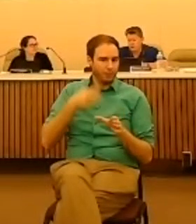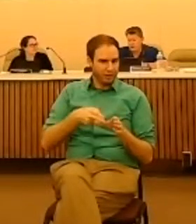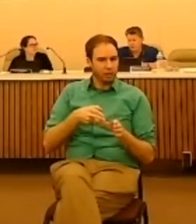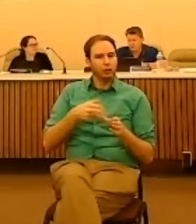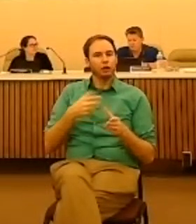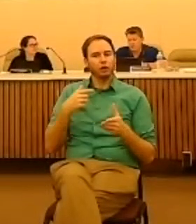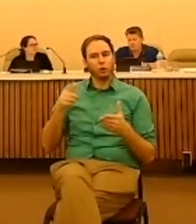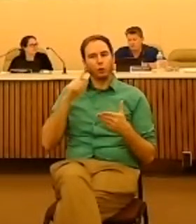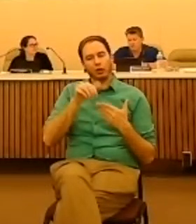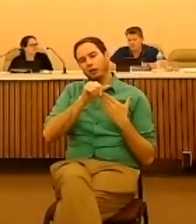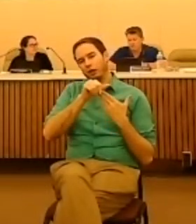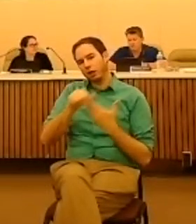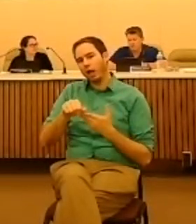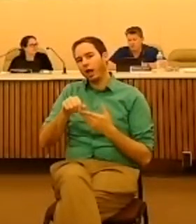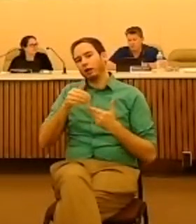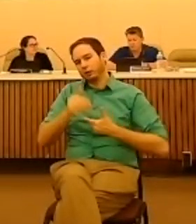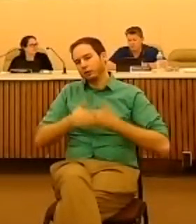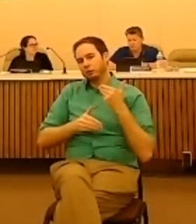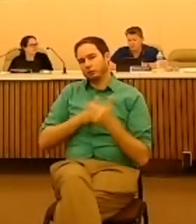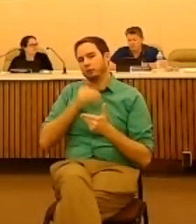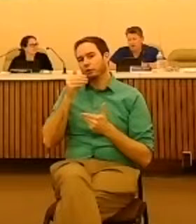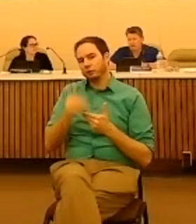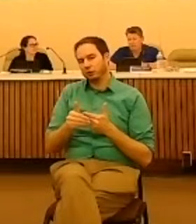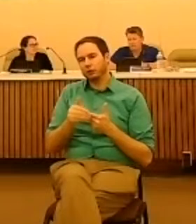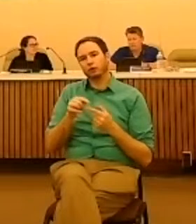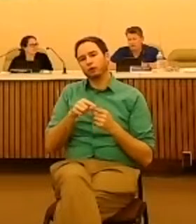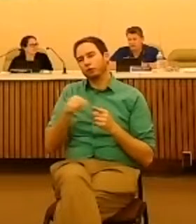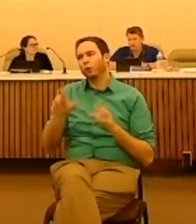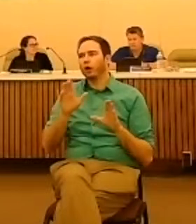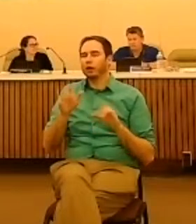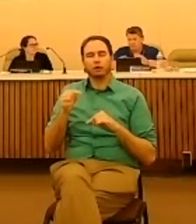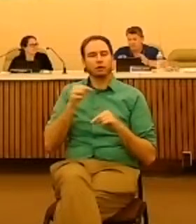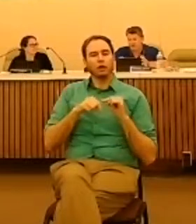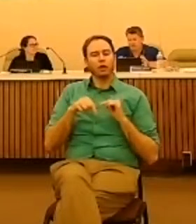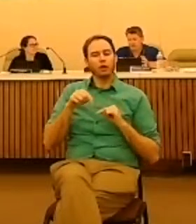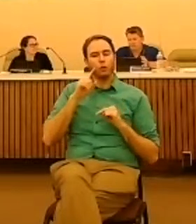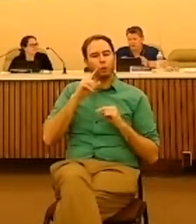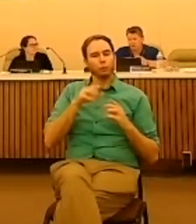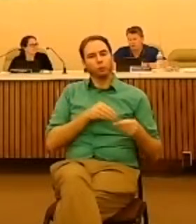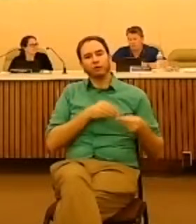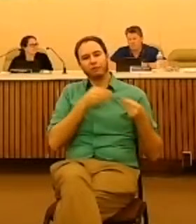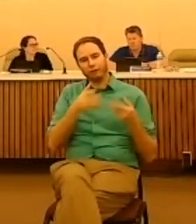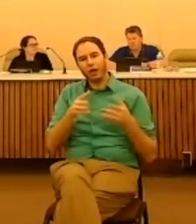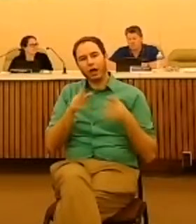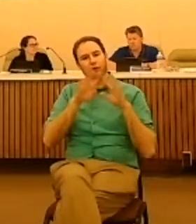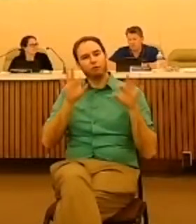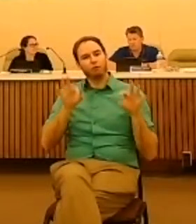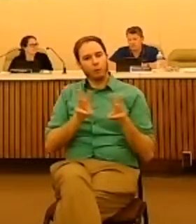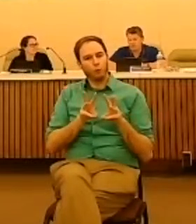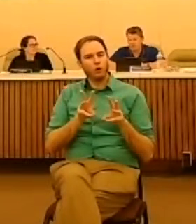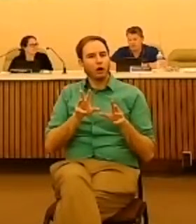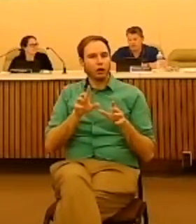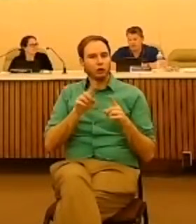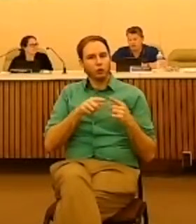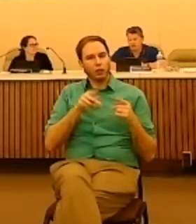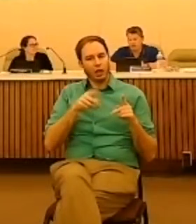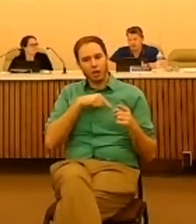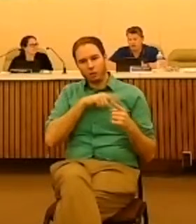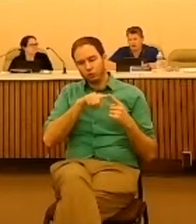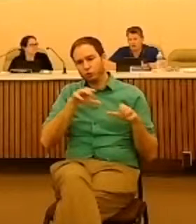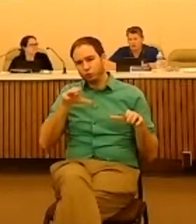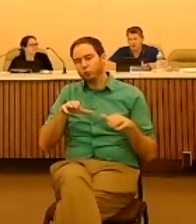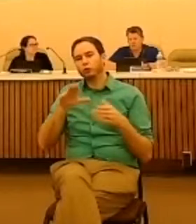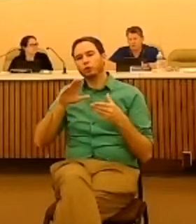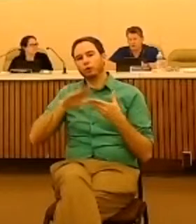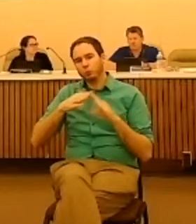Will guide essentially us through well, let me rephrase it. This will provide the legal framework from which we would be doing community choice